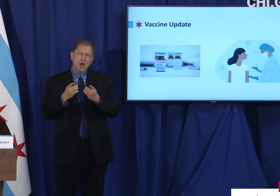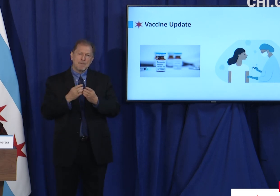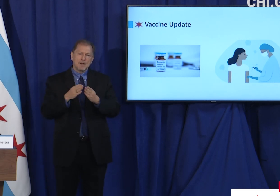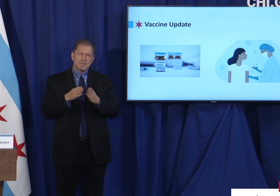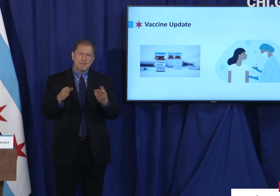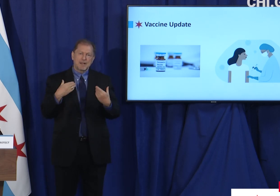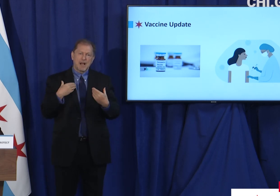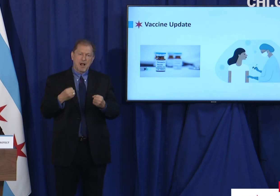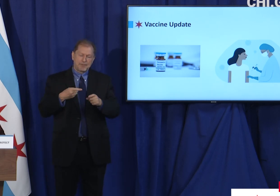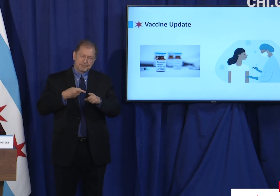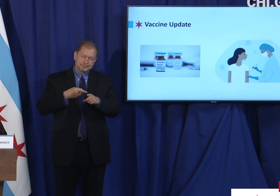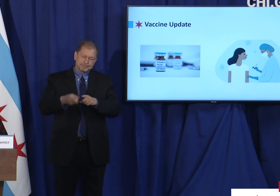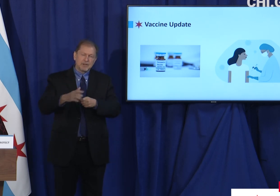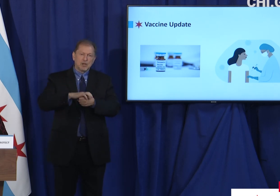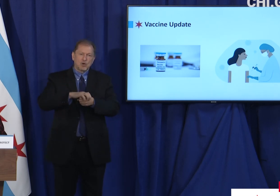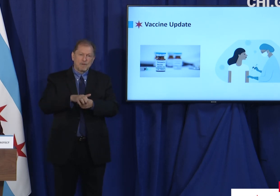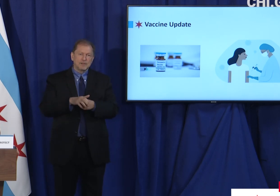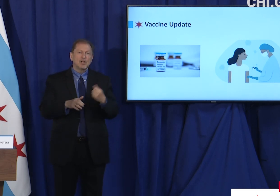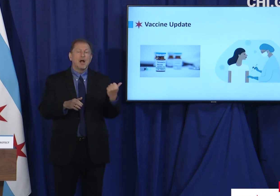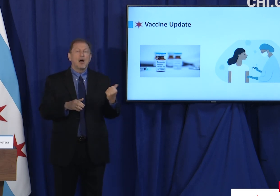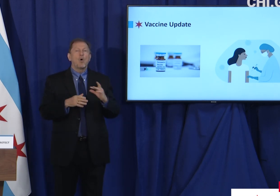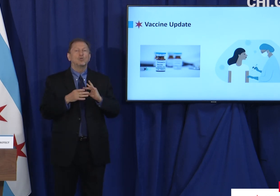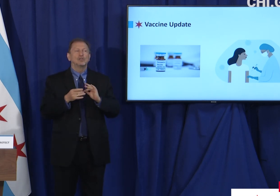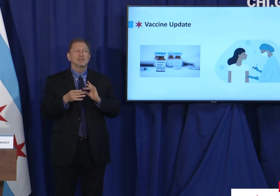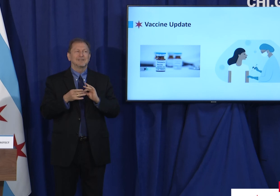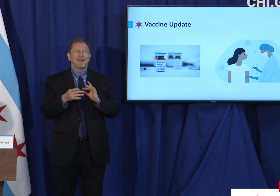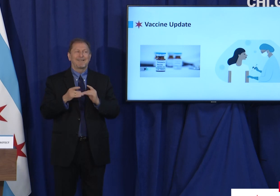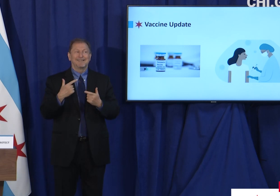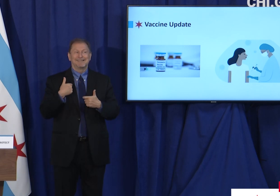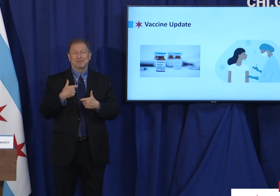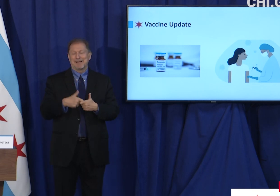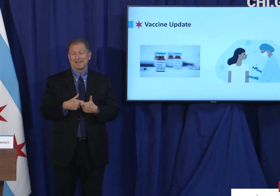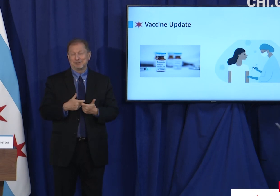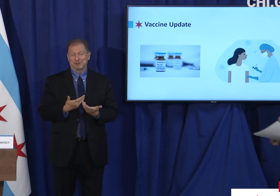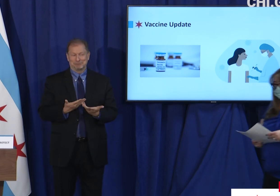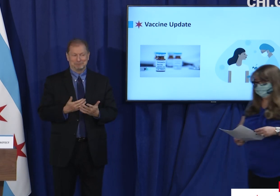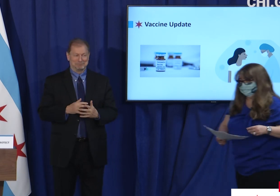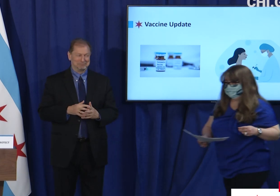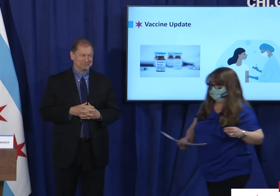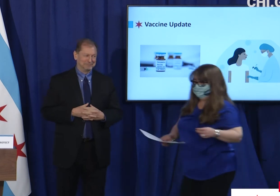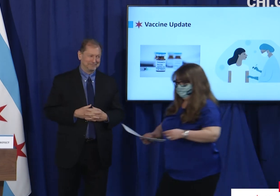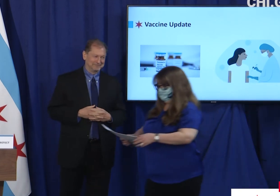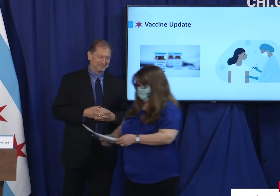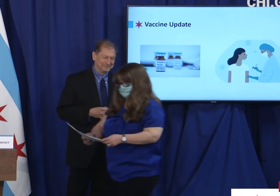do a summary of remarks in Spanish. Thank you, Dr. Luna.